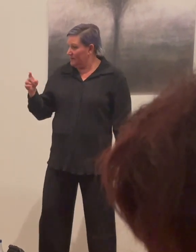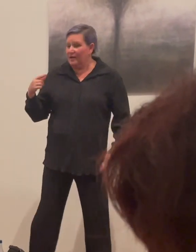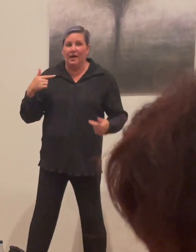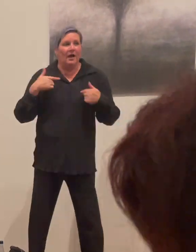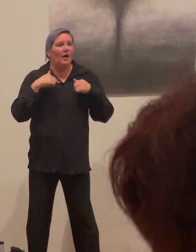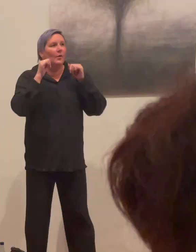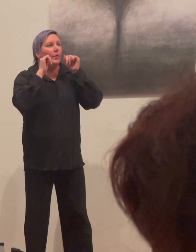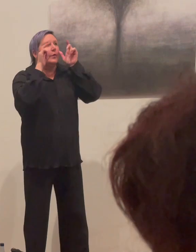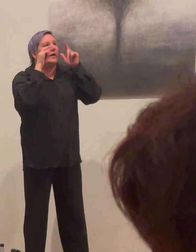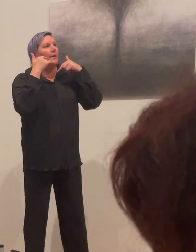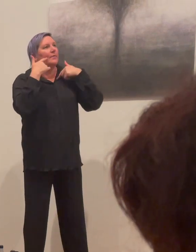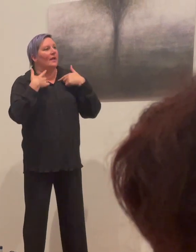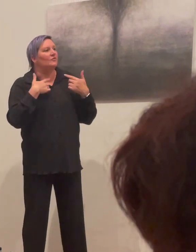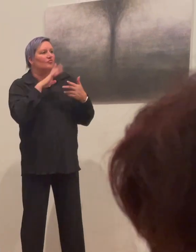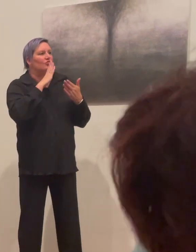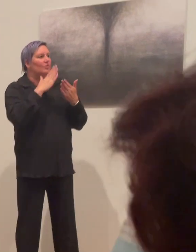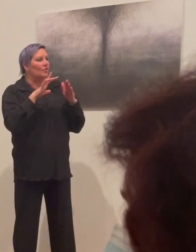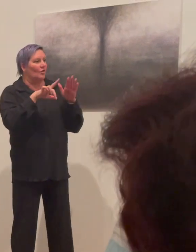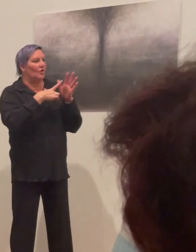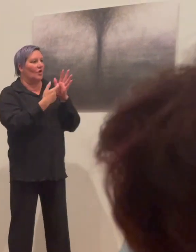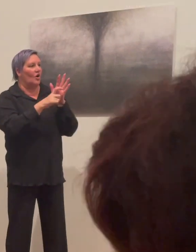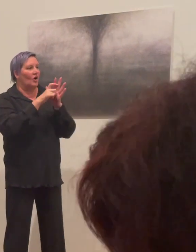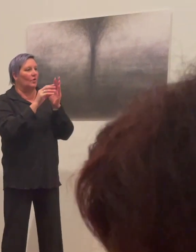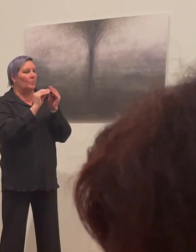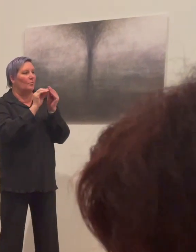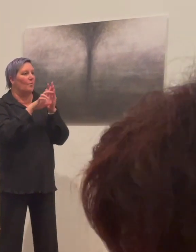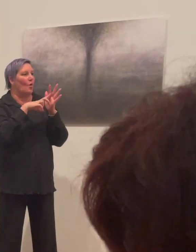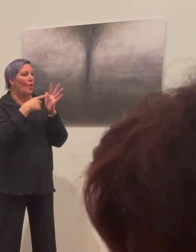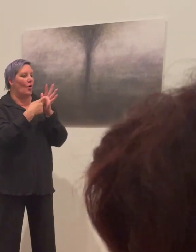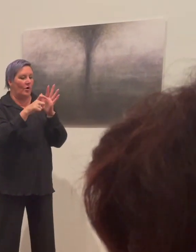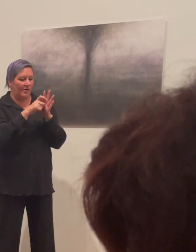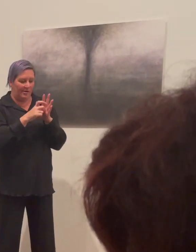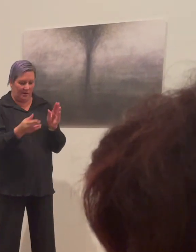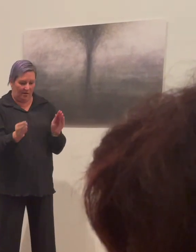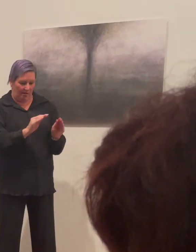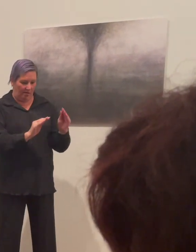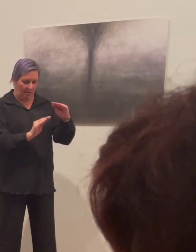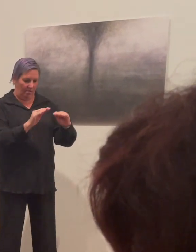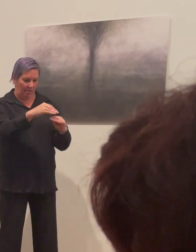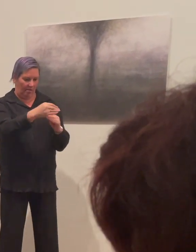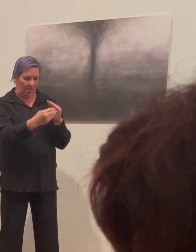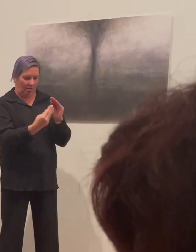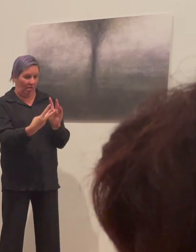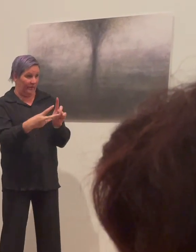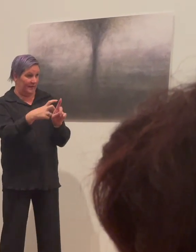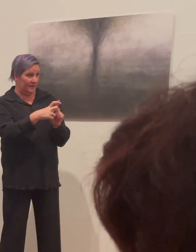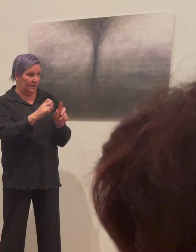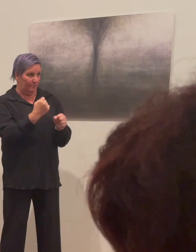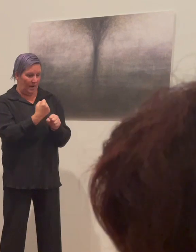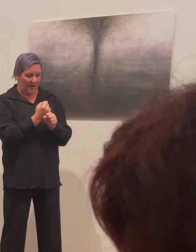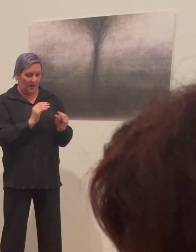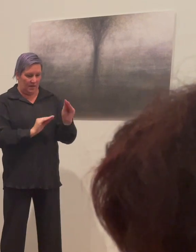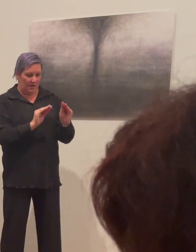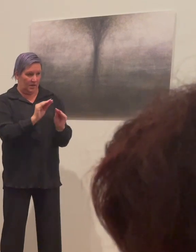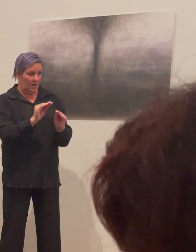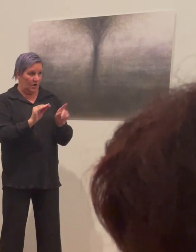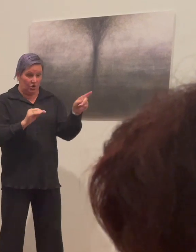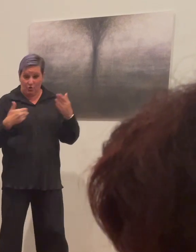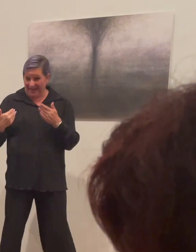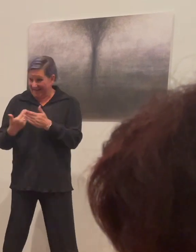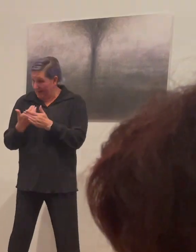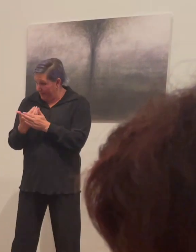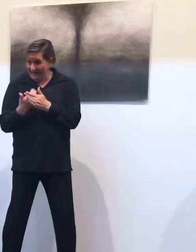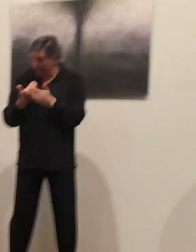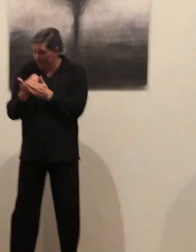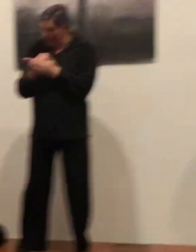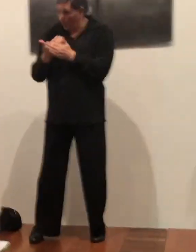big white cardboard. And do you keep that? Does that become a piece of art, or do you use that as like a map or a